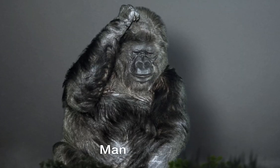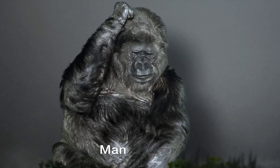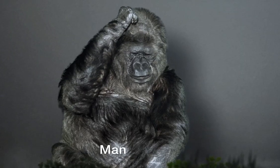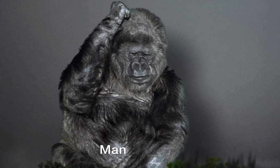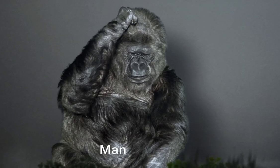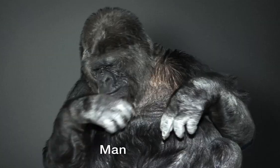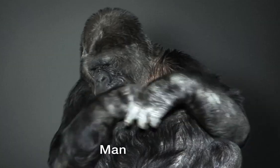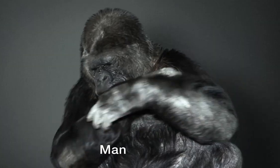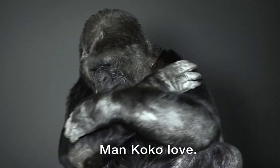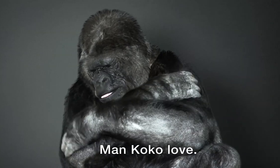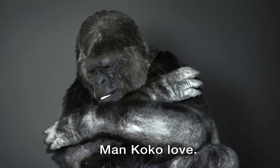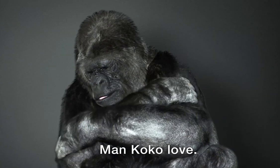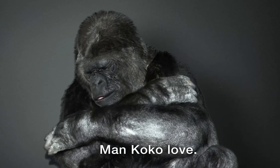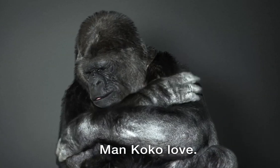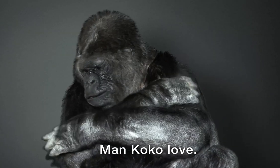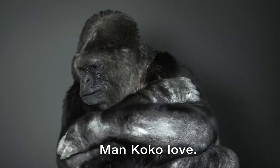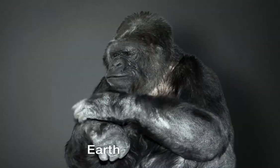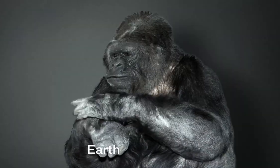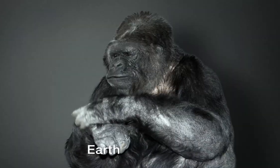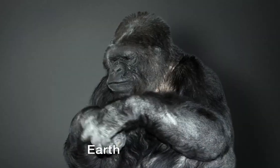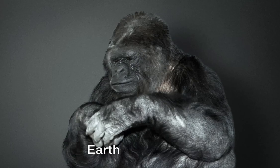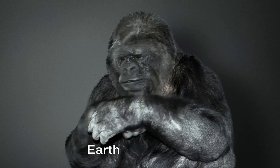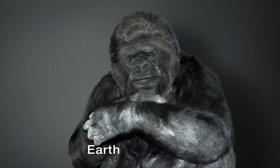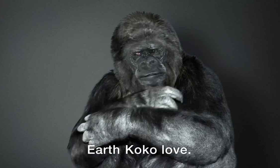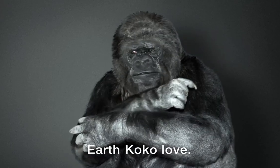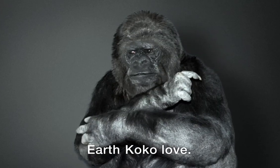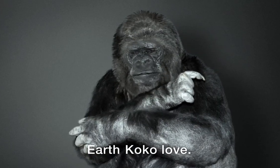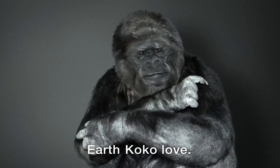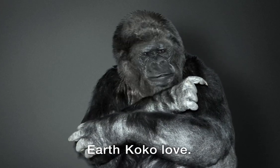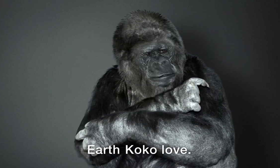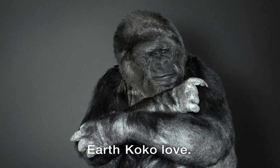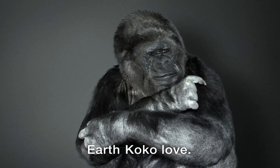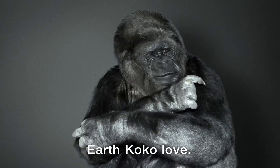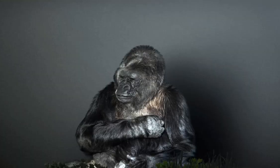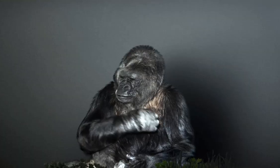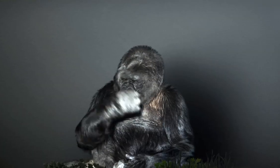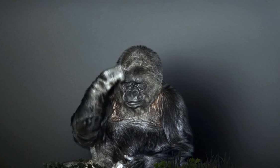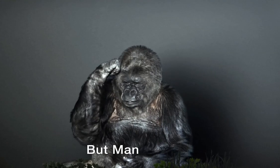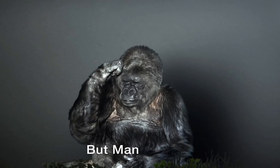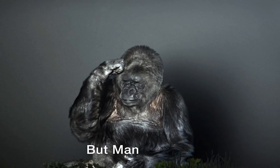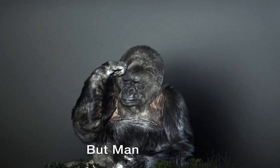Man, I love man. Earth, I love the earth. But man